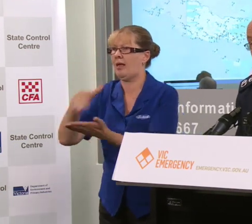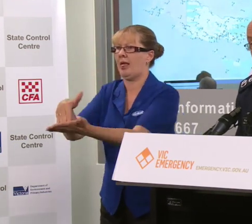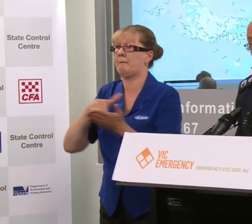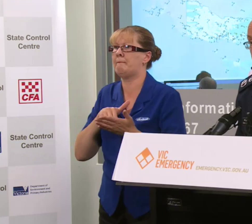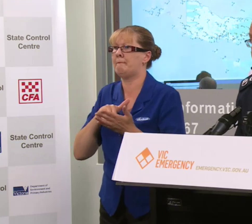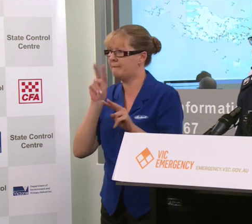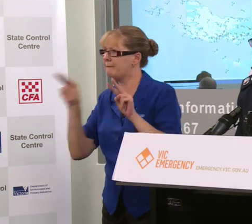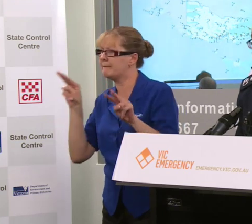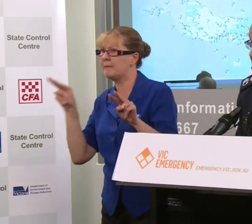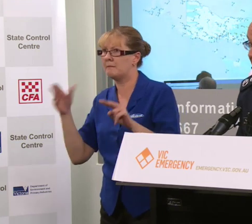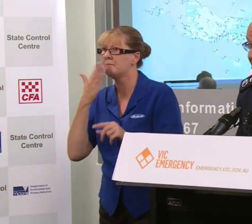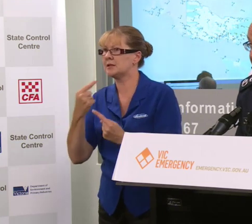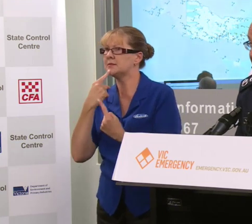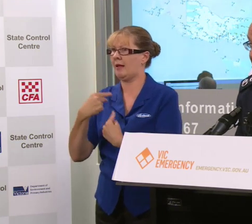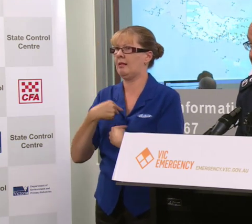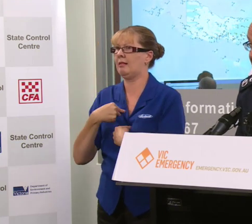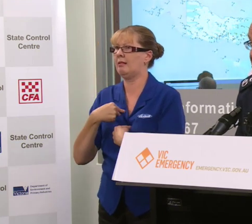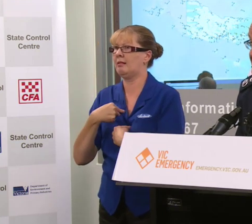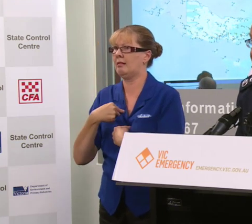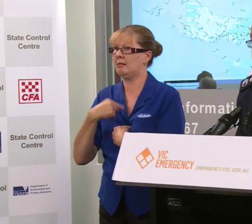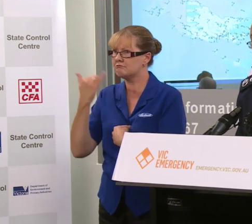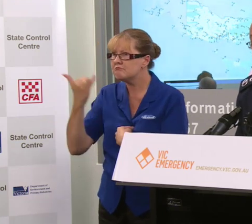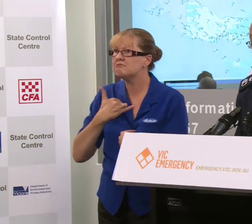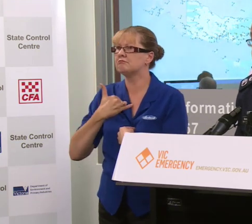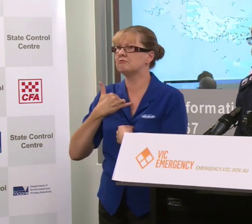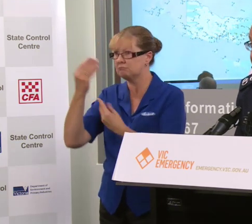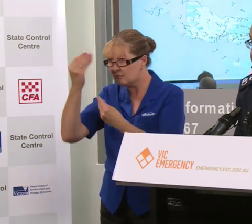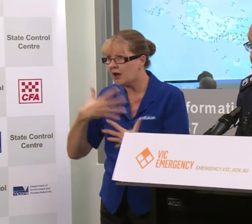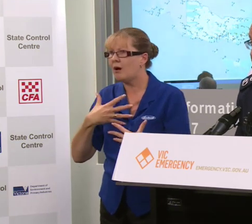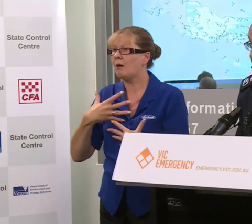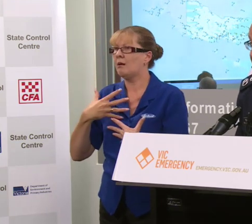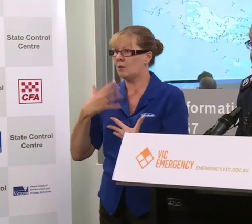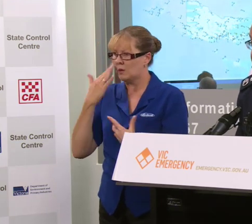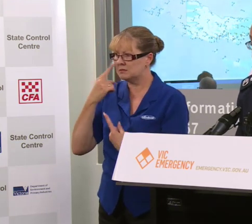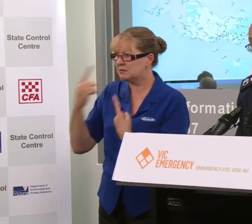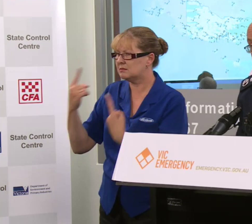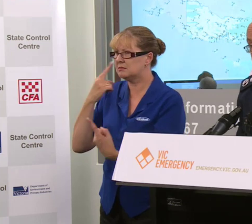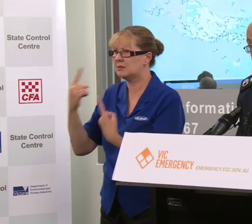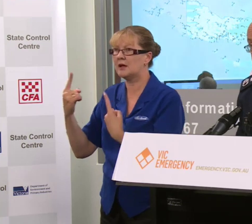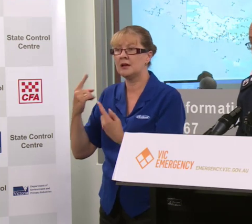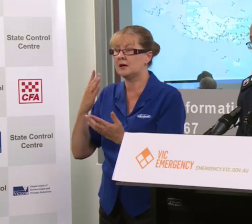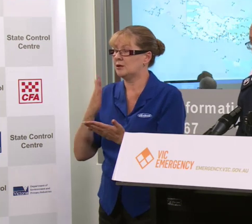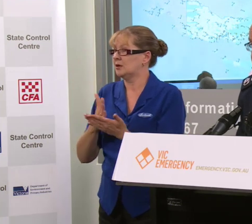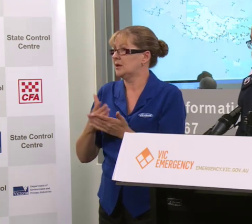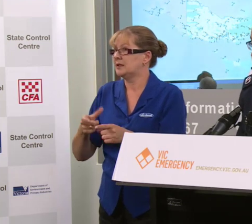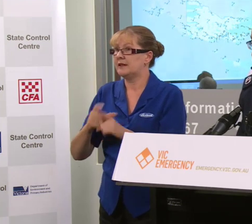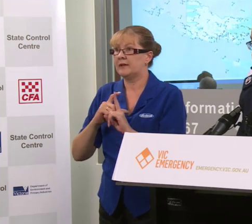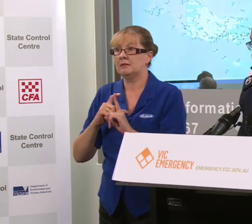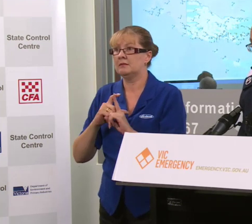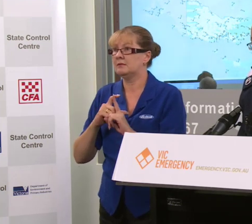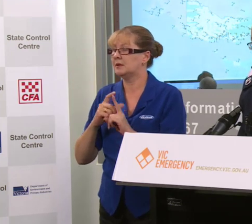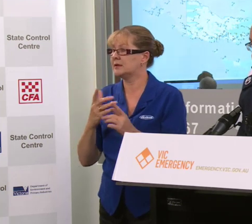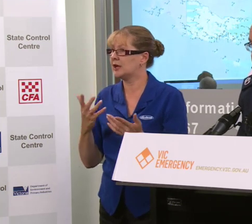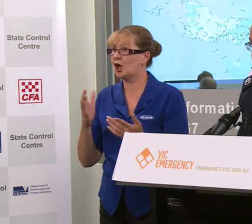is reporting suspicious behaviour whenever they see it. But it is a very, very complex picture. This is not just